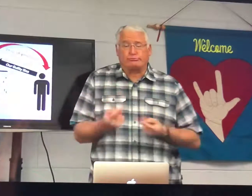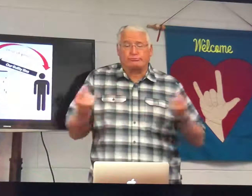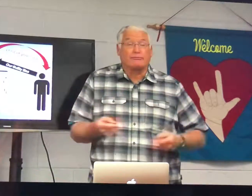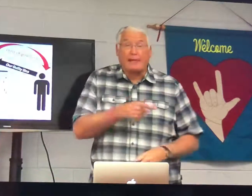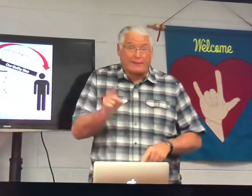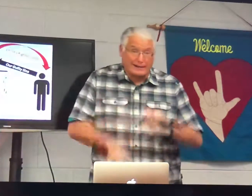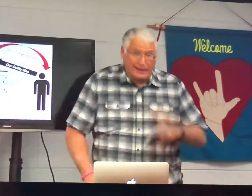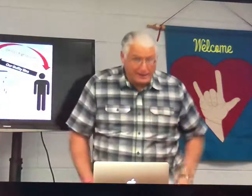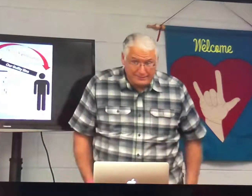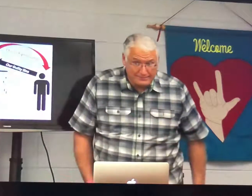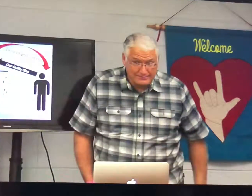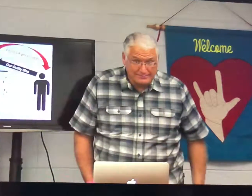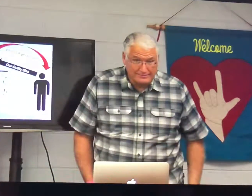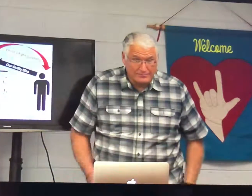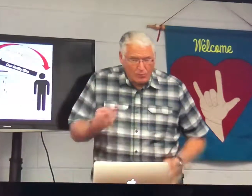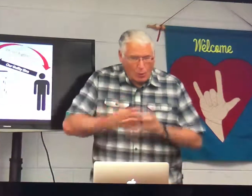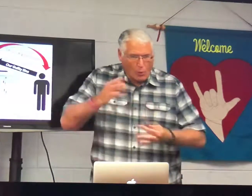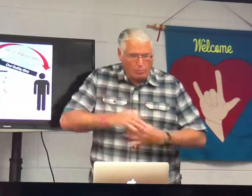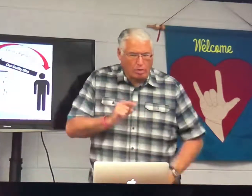Fouls that fastball back.